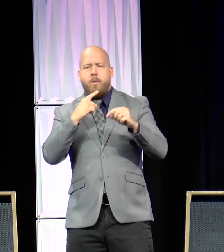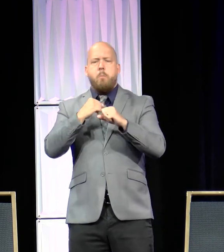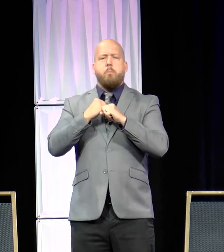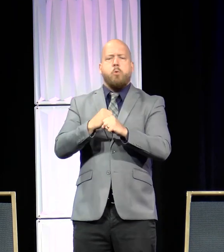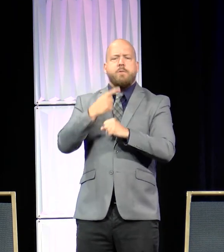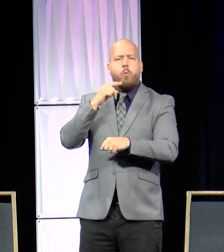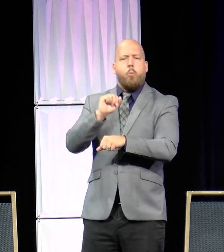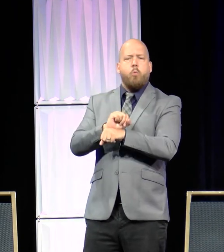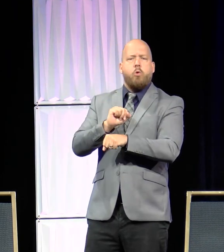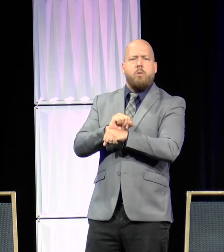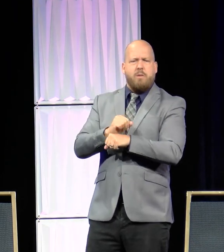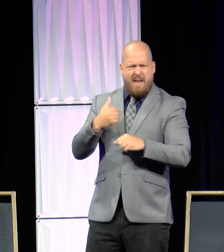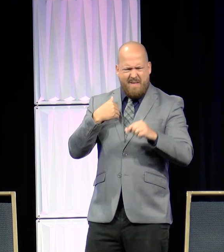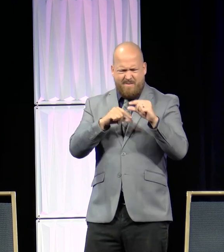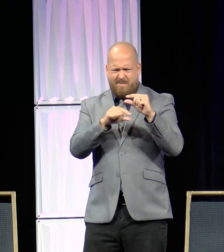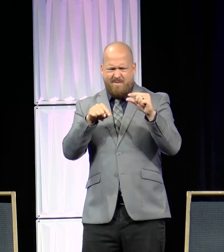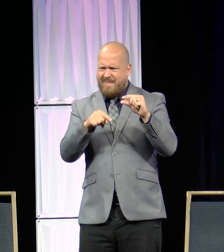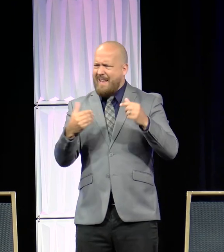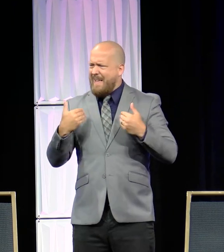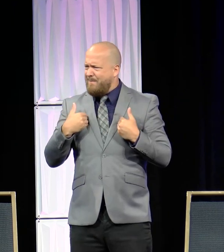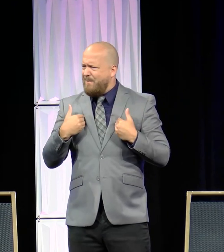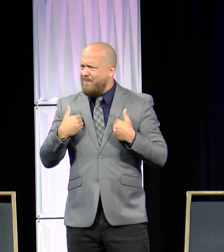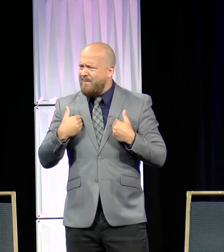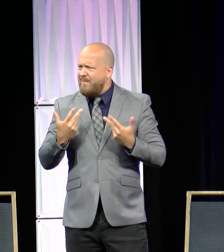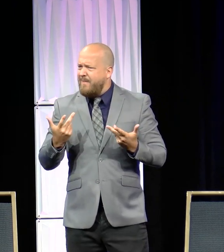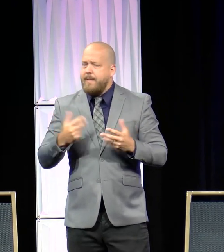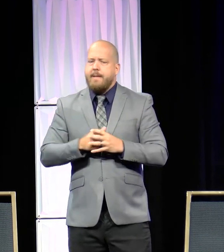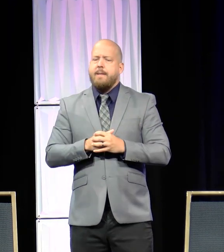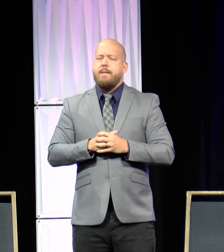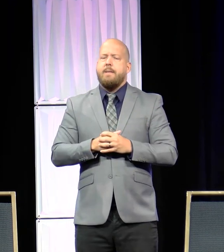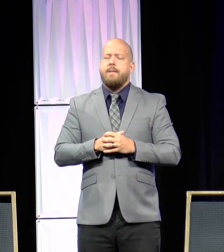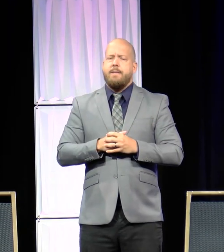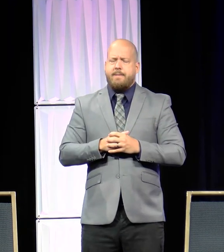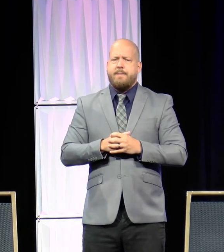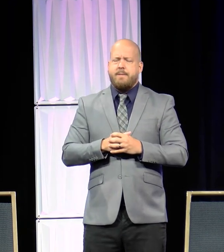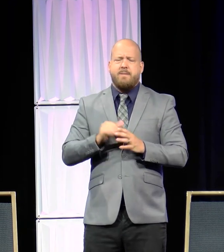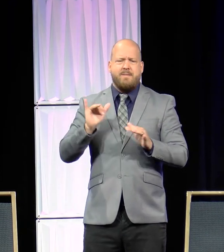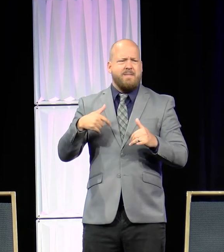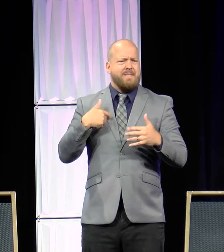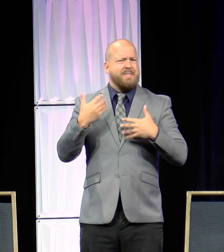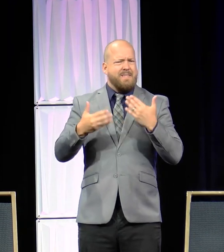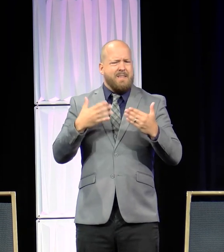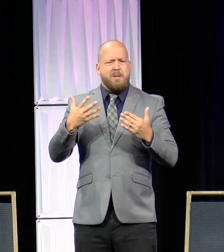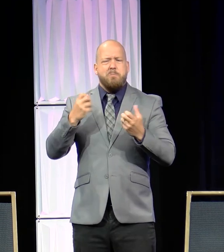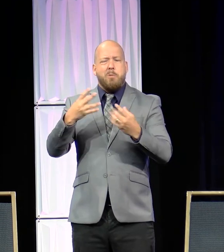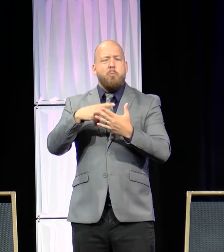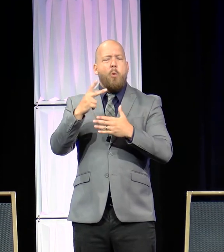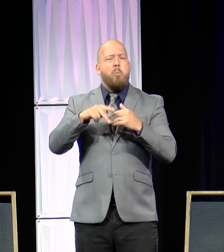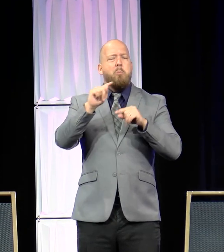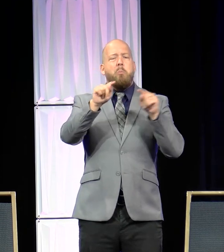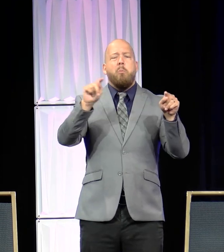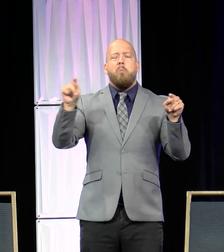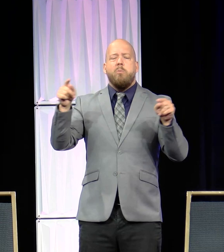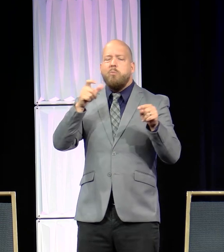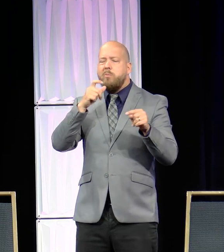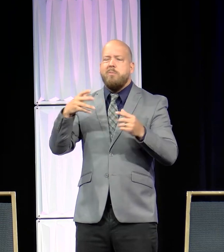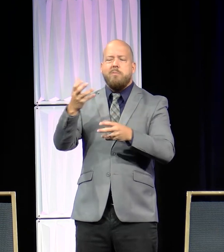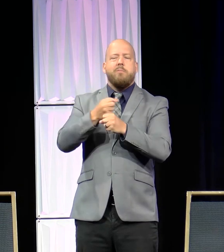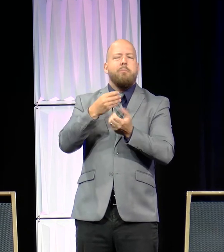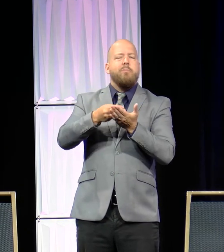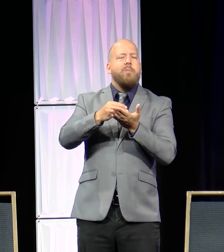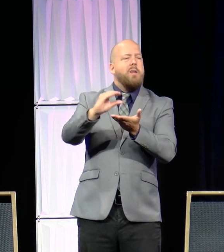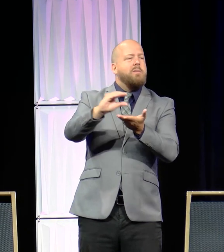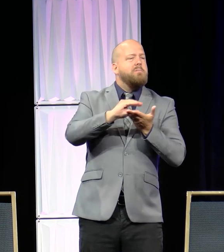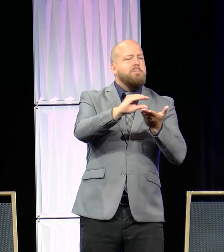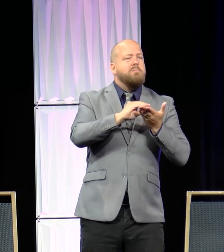And folks who, you know, all of the mainstream programs, they would get those funds, and they was kind of building in many of them to the work they were